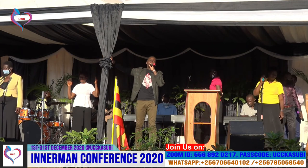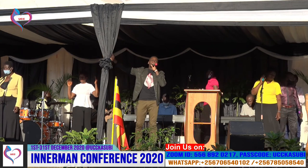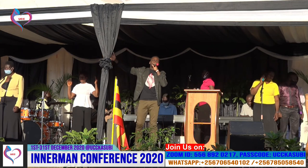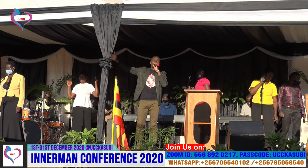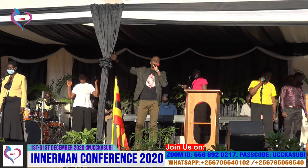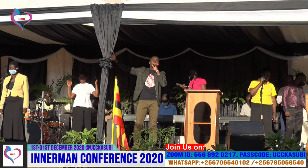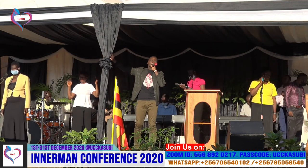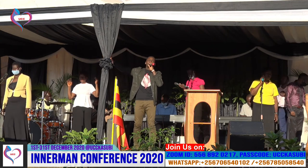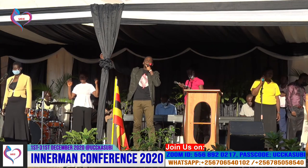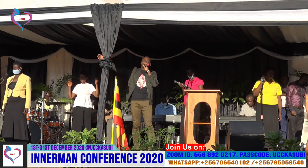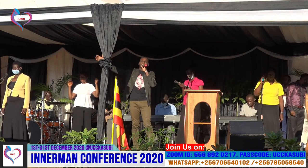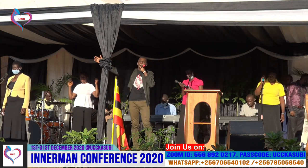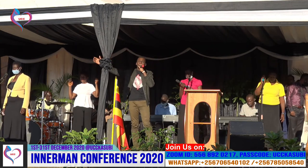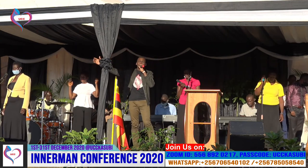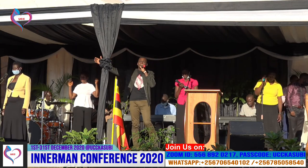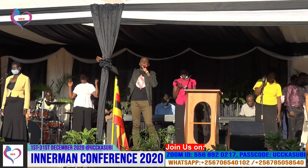Tonjabulira